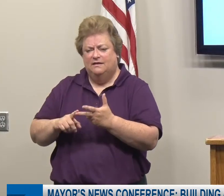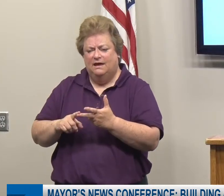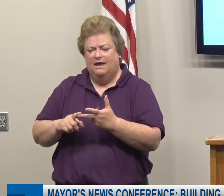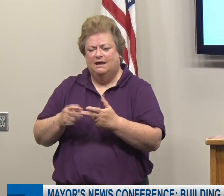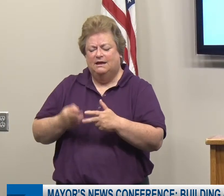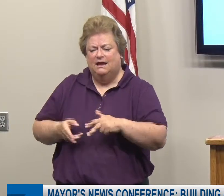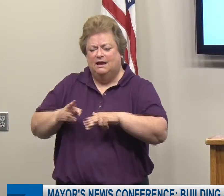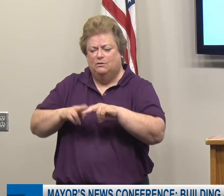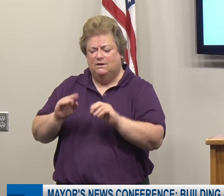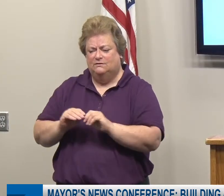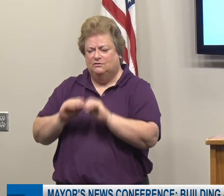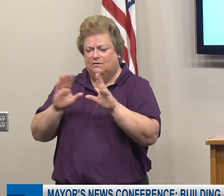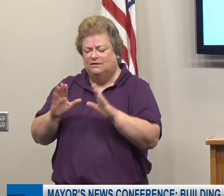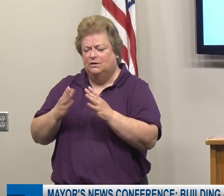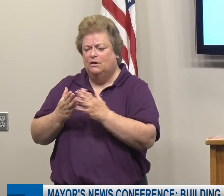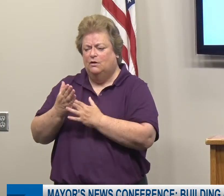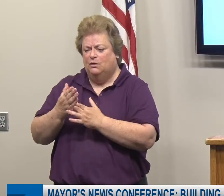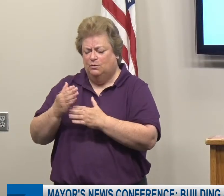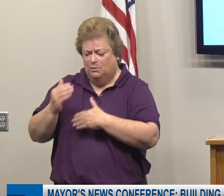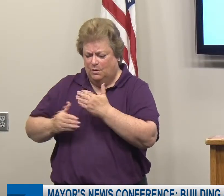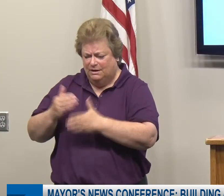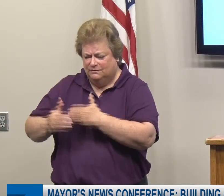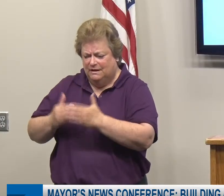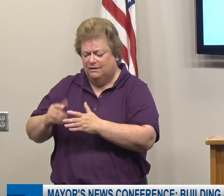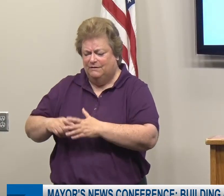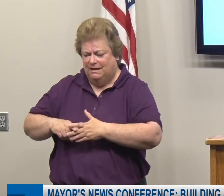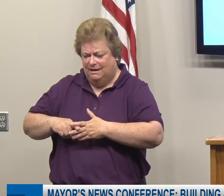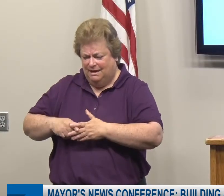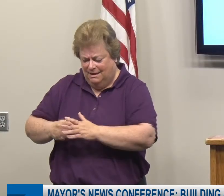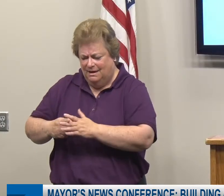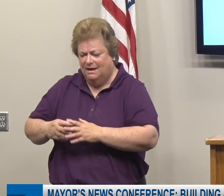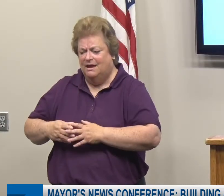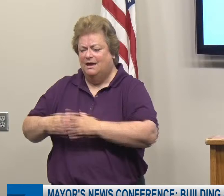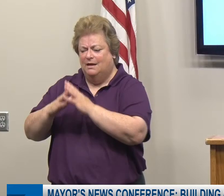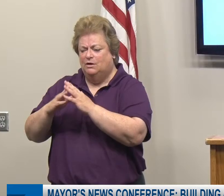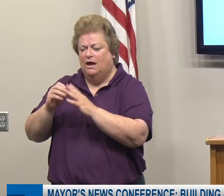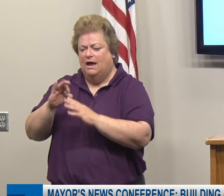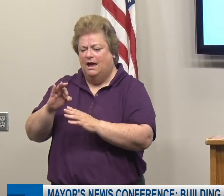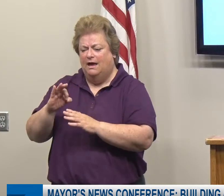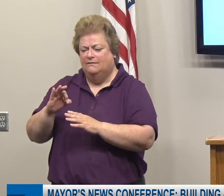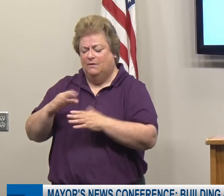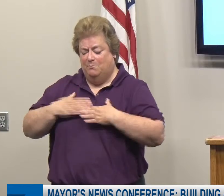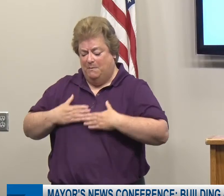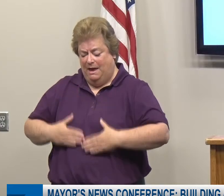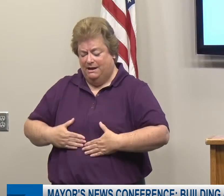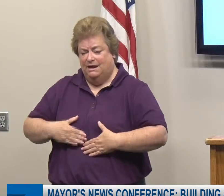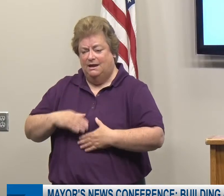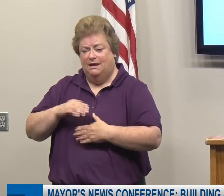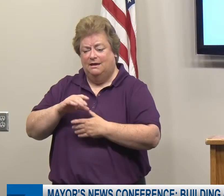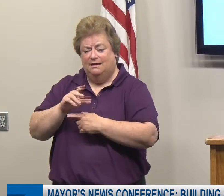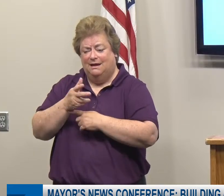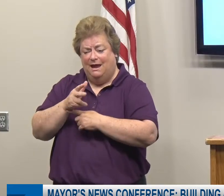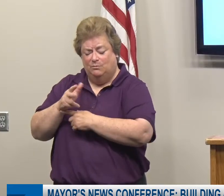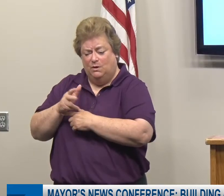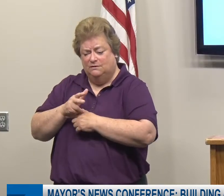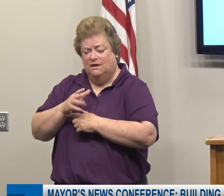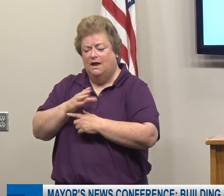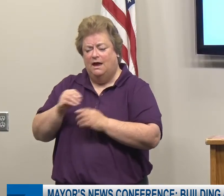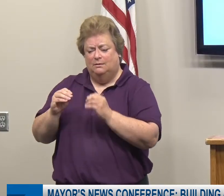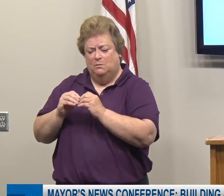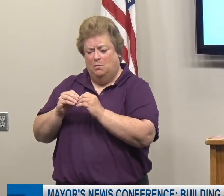increased transparency through the accelerated implementation of body-worn cameras and more accessible statistical